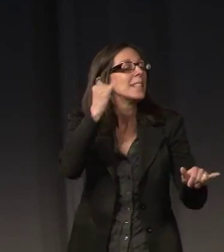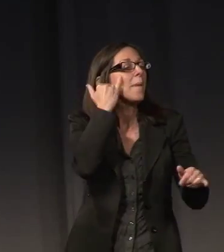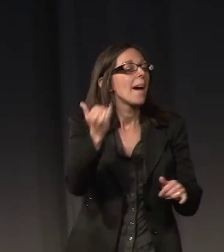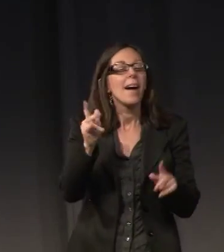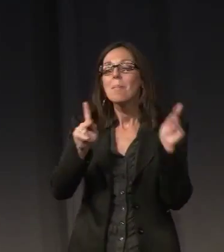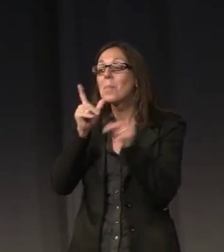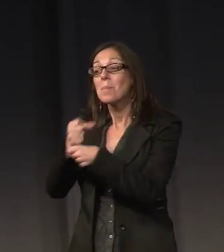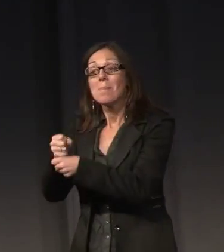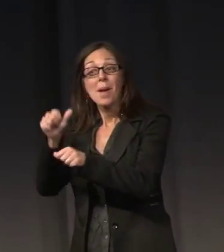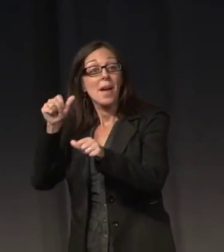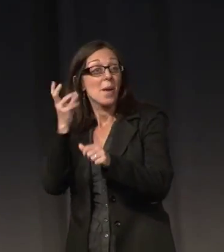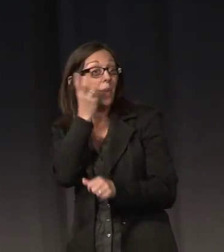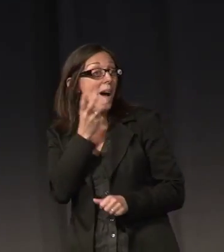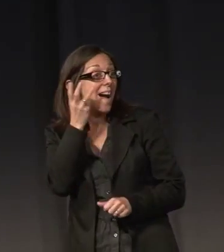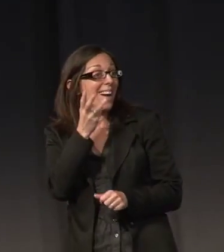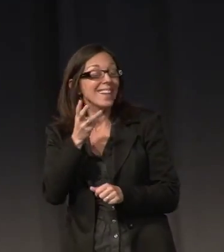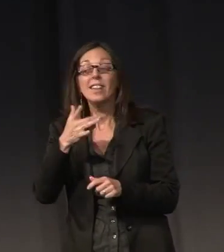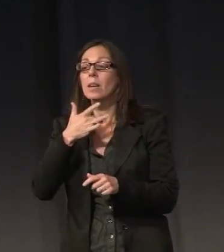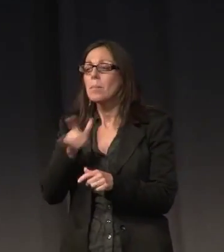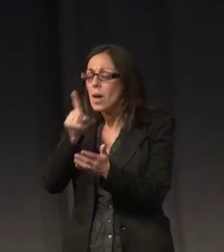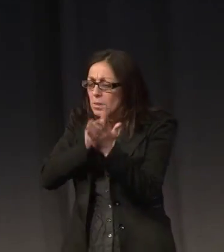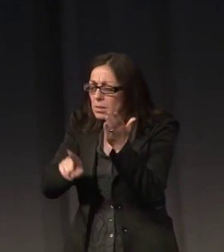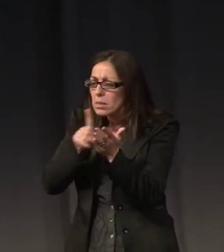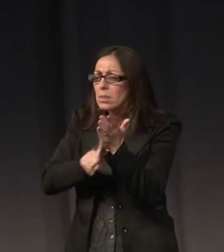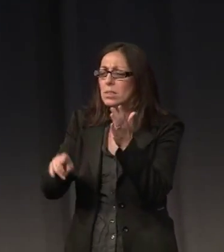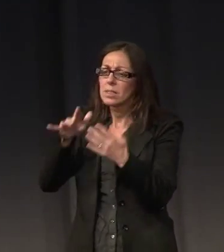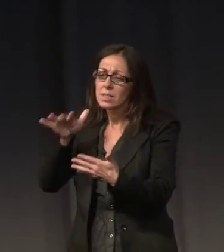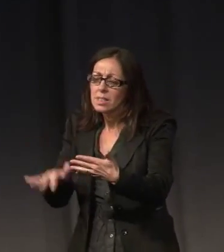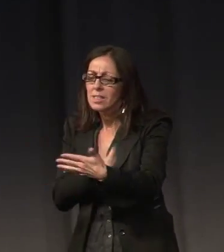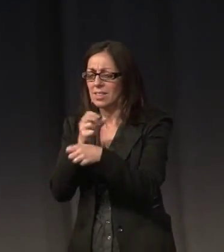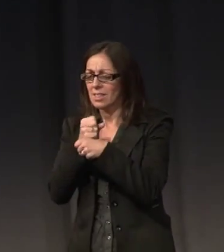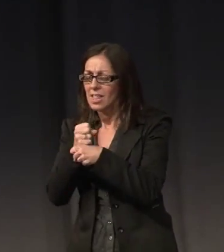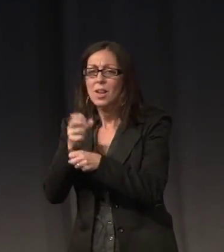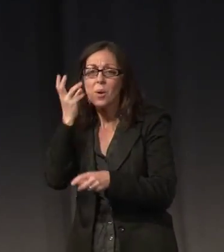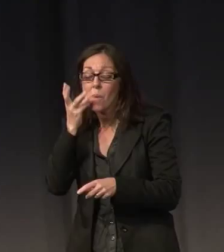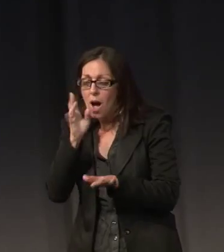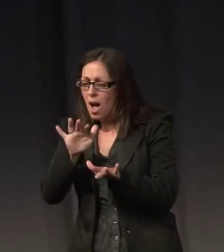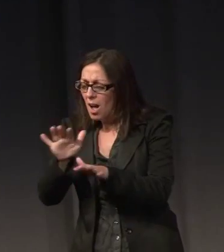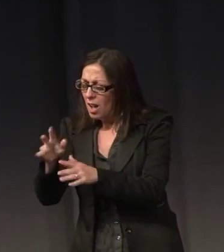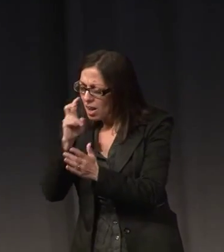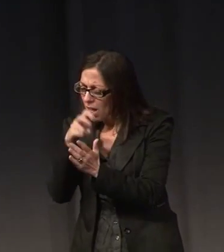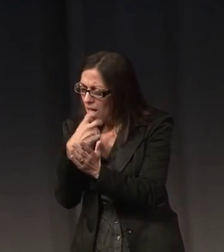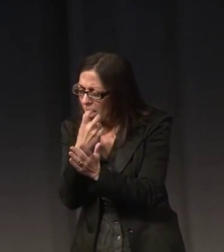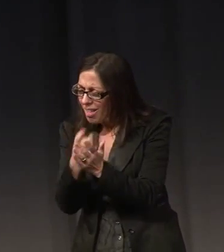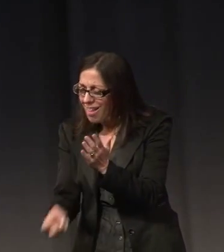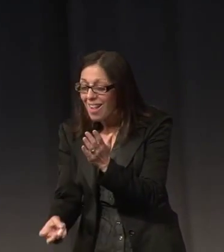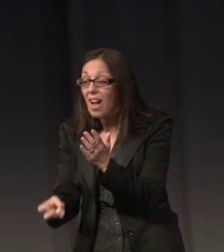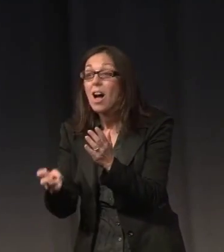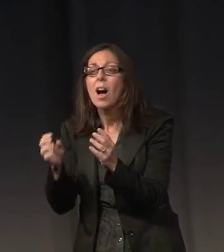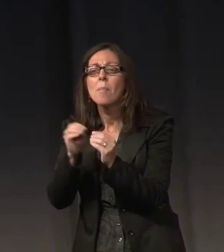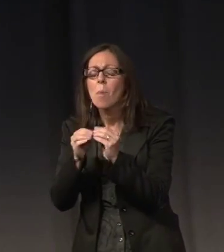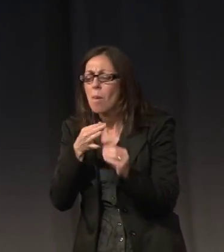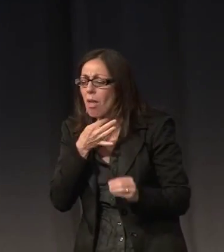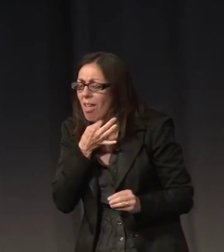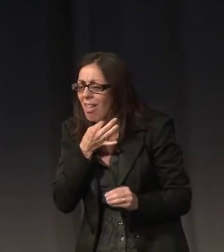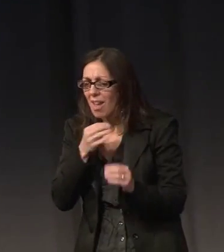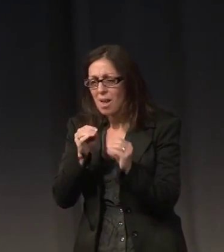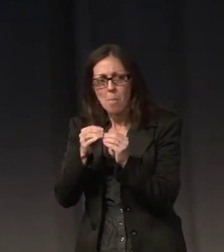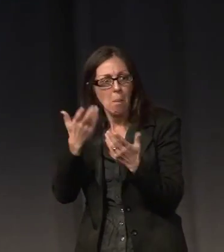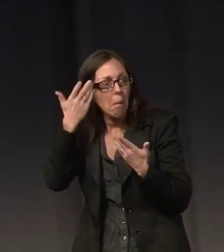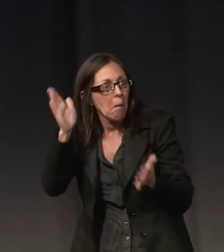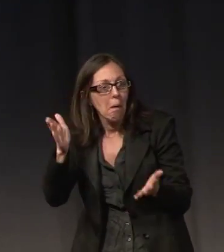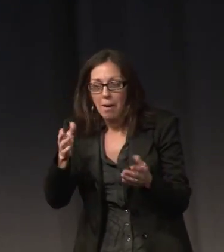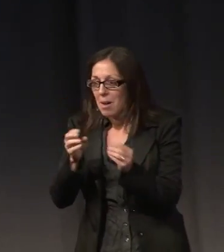mysterious it becomes. And for me, that's very much my obsession and fascination with color. And